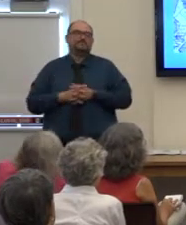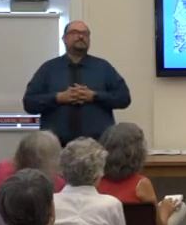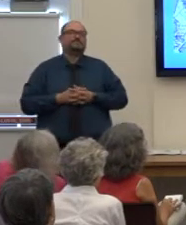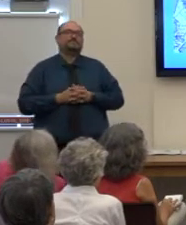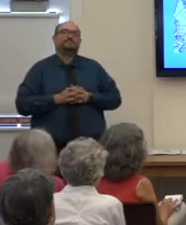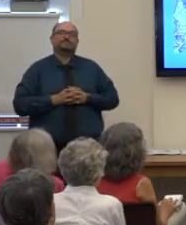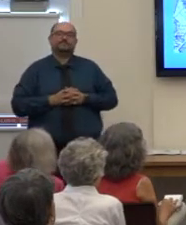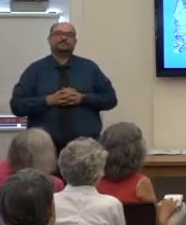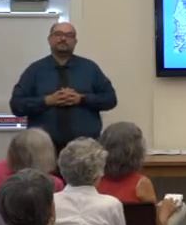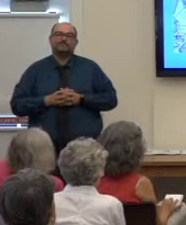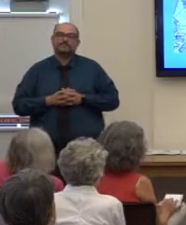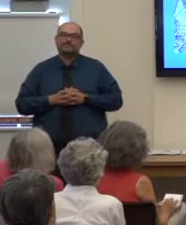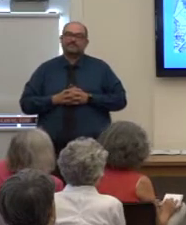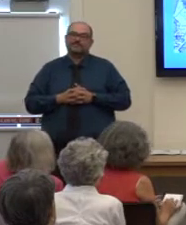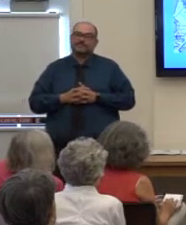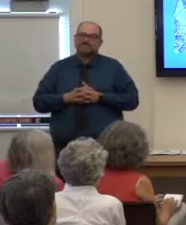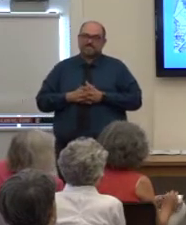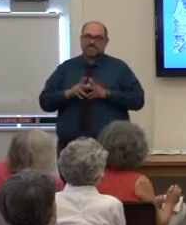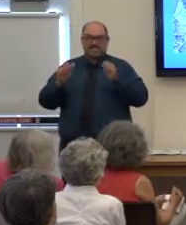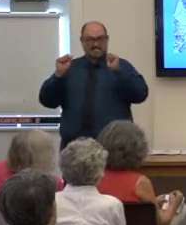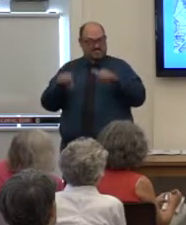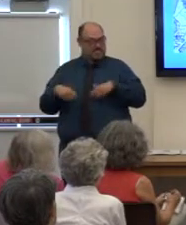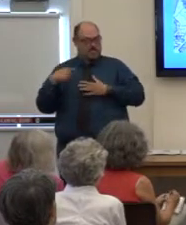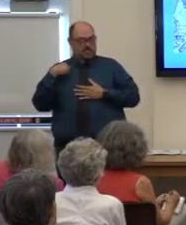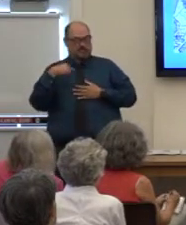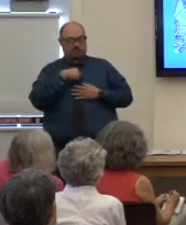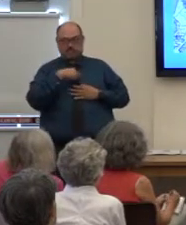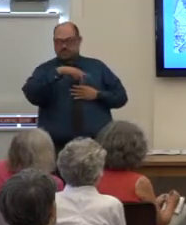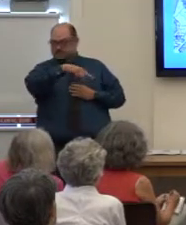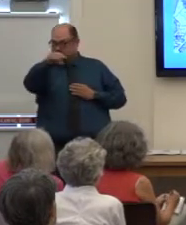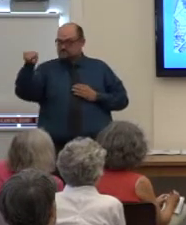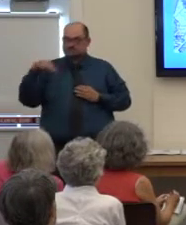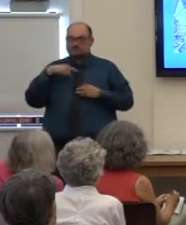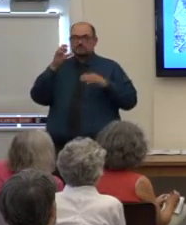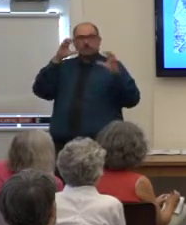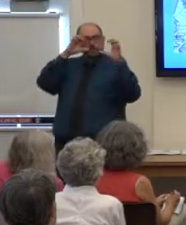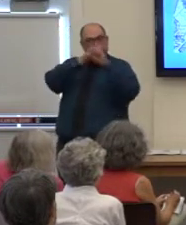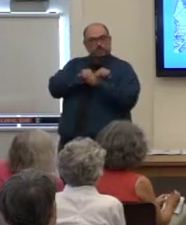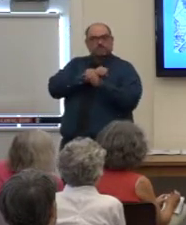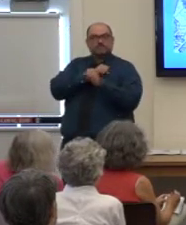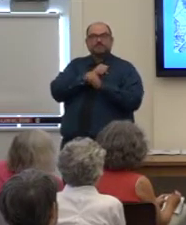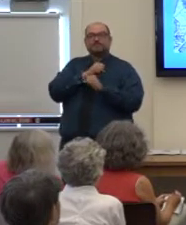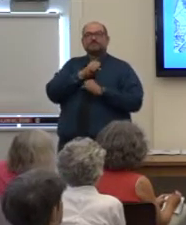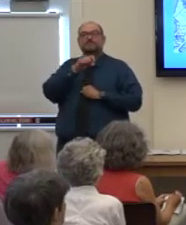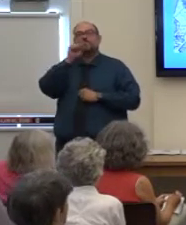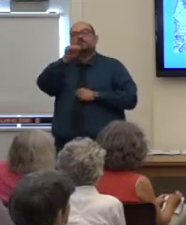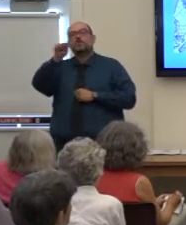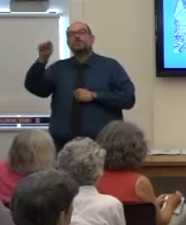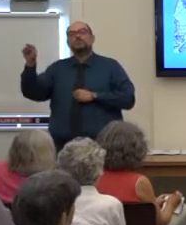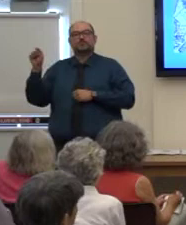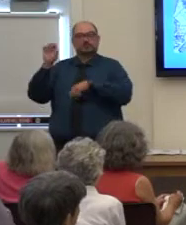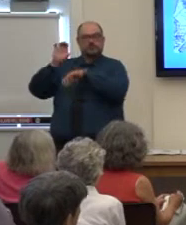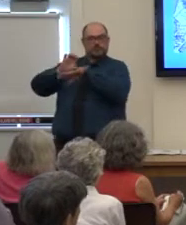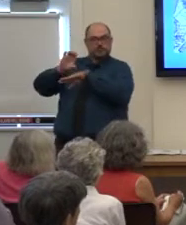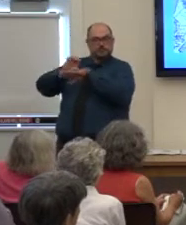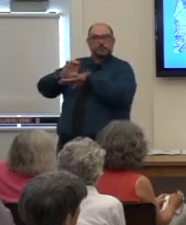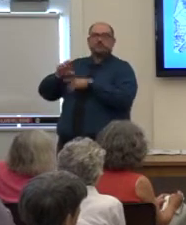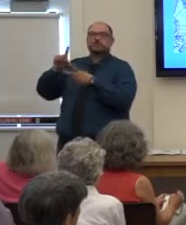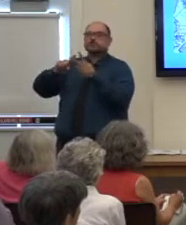Can we reasonably assume that in those churches, in that general